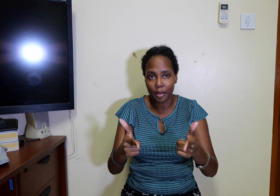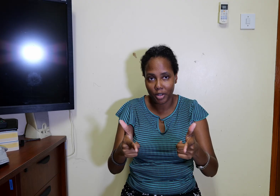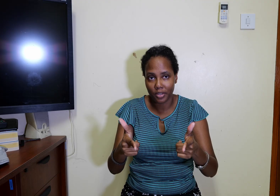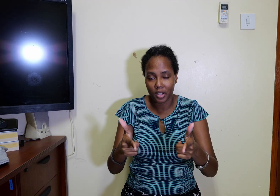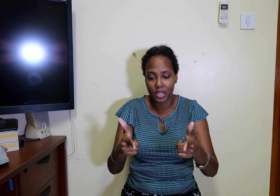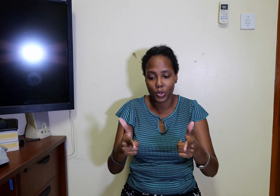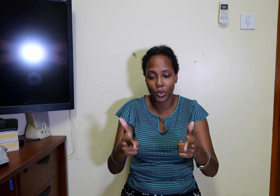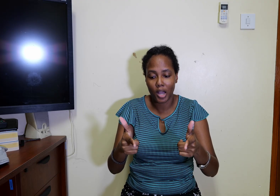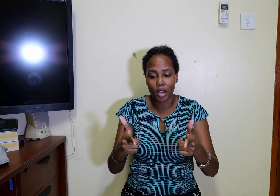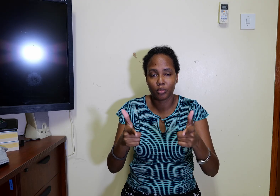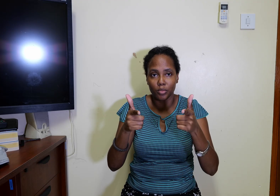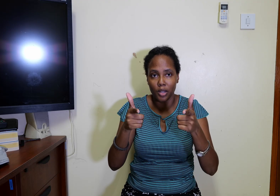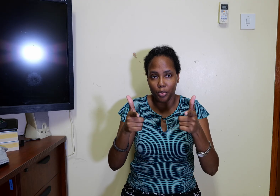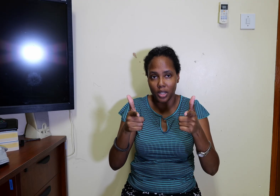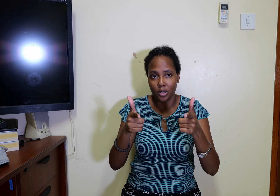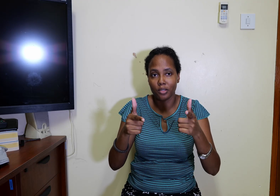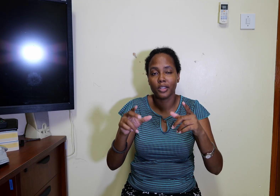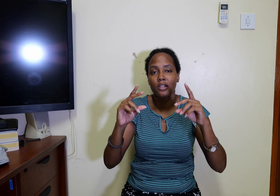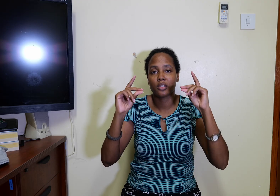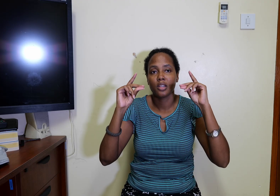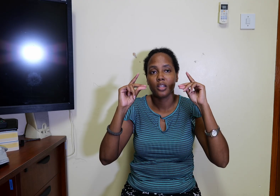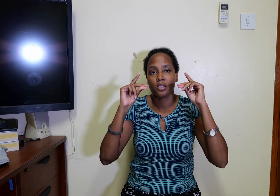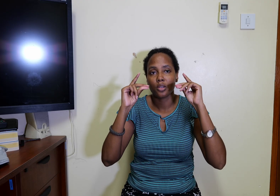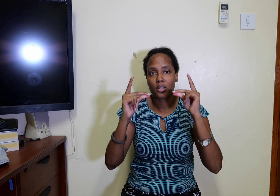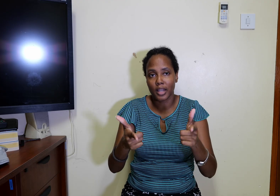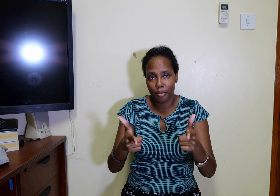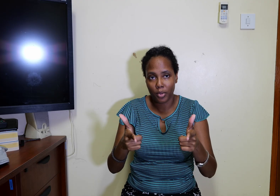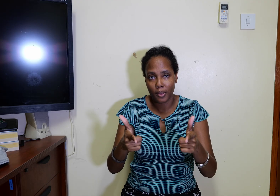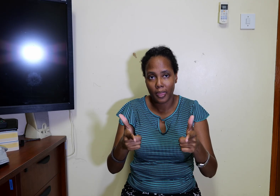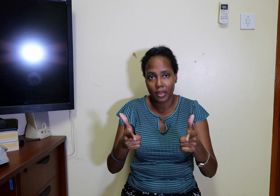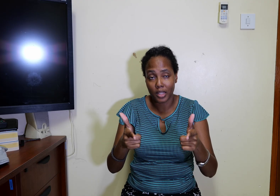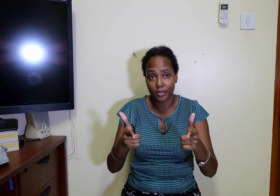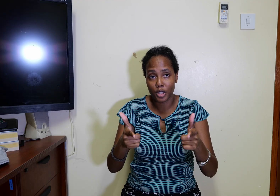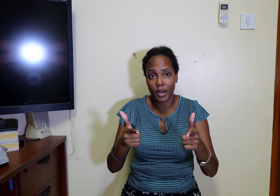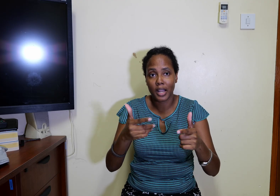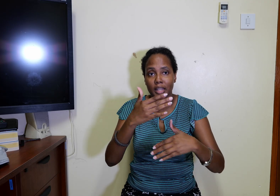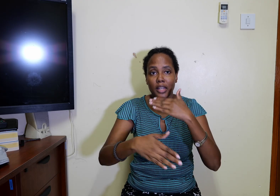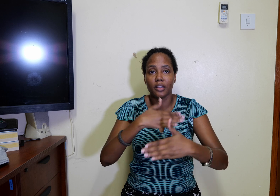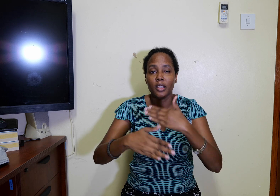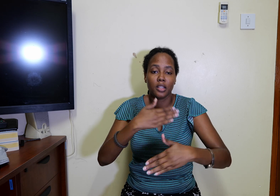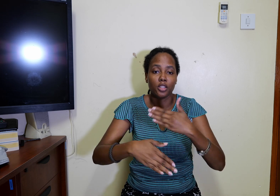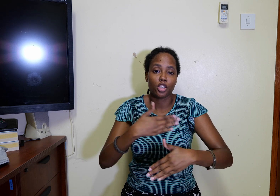snap your fingers into pretend gun fingers. So snap, that's the first part, and then